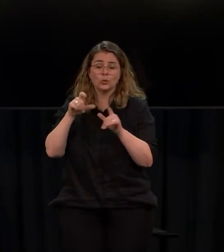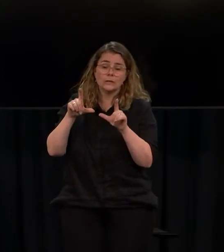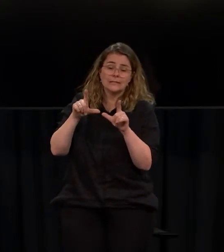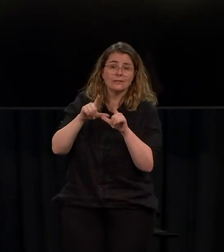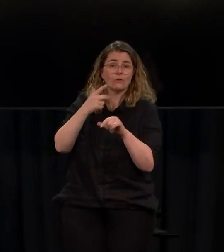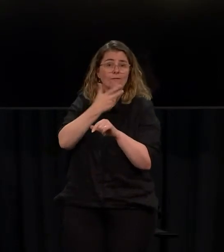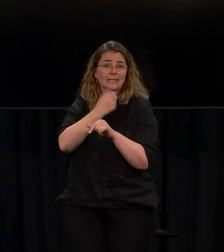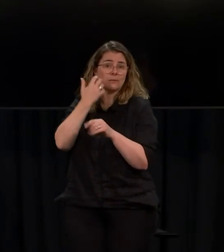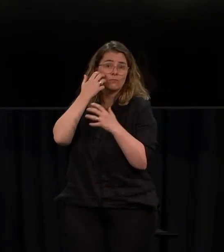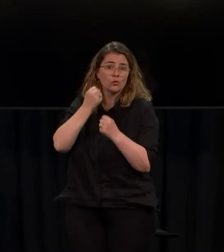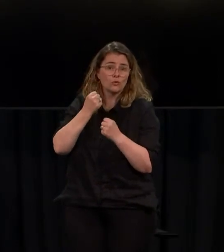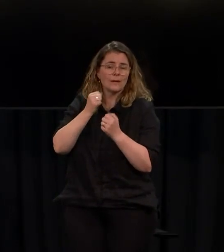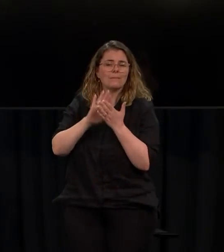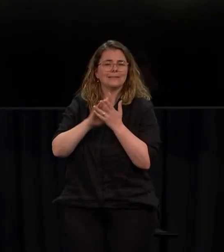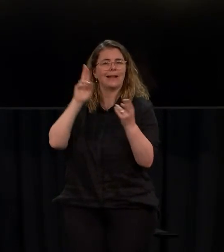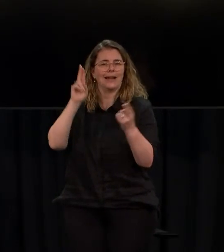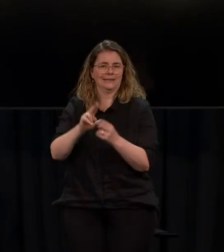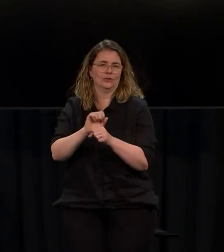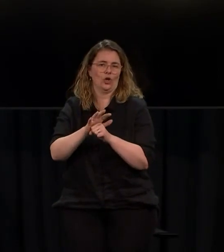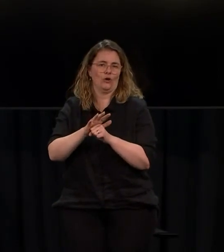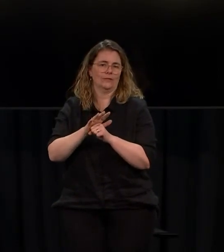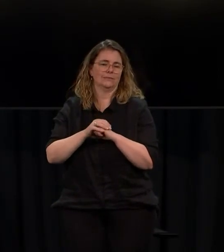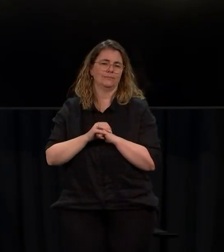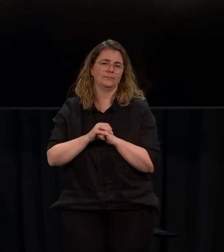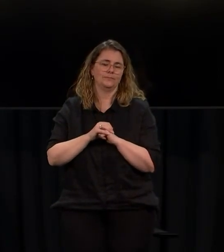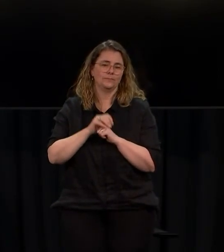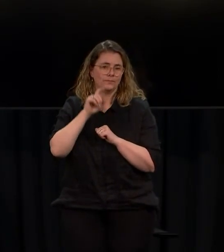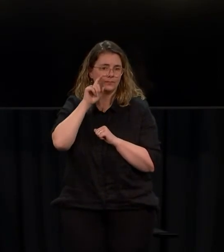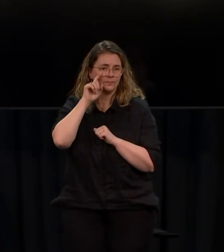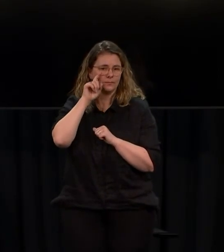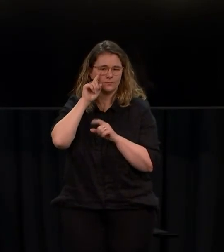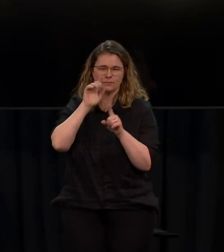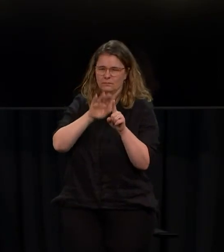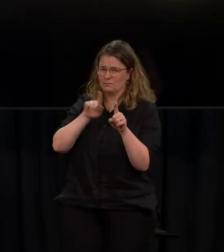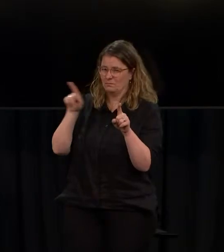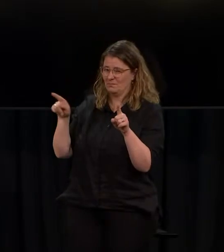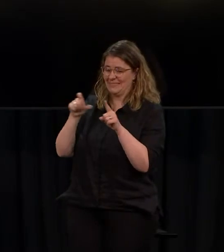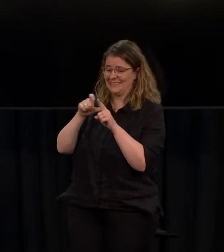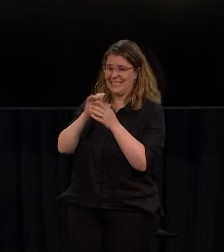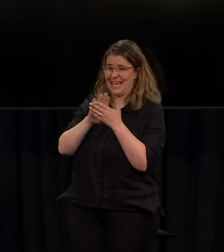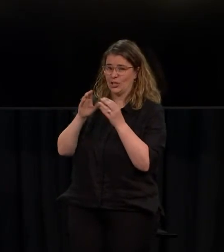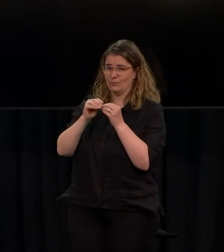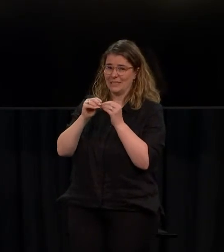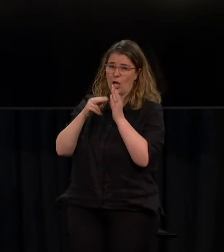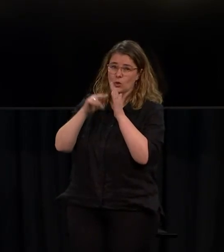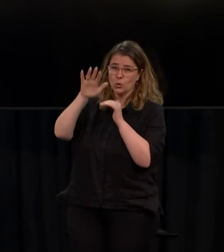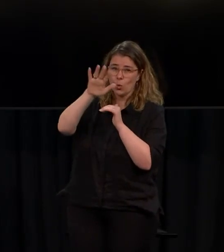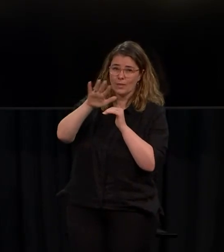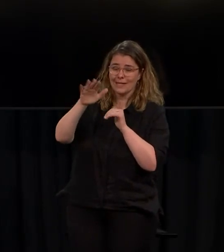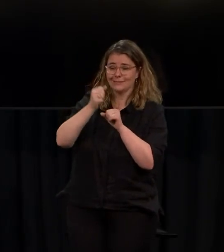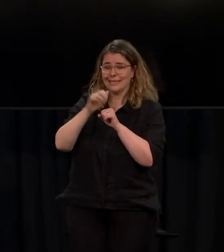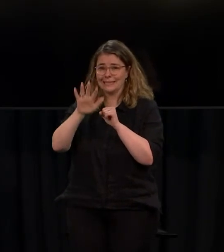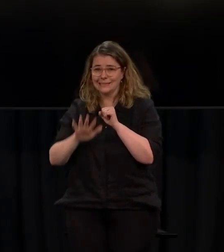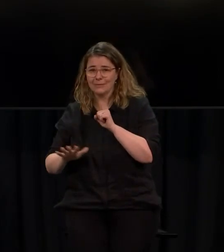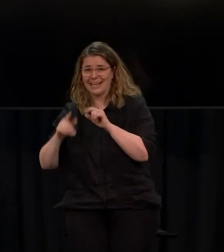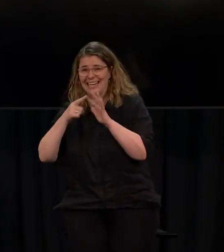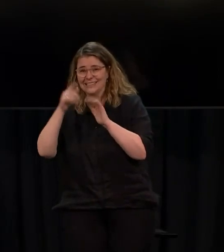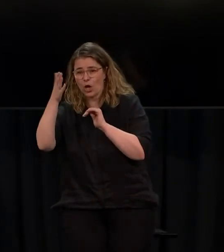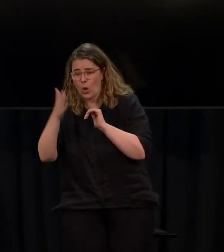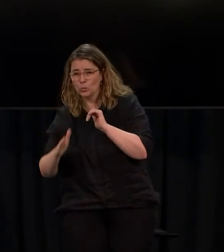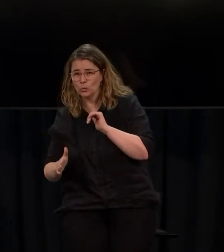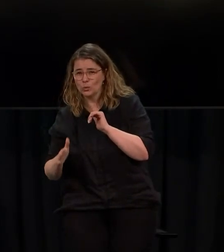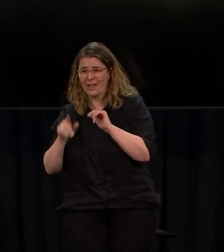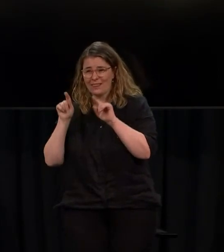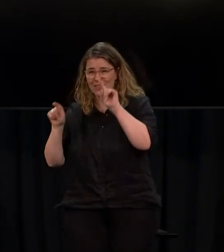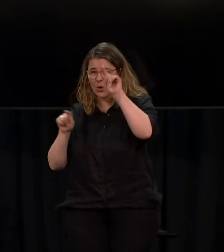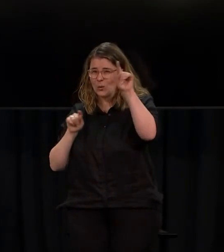keep those cases low. The outlying DHBs, Northland, Tairāwhiti and the